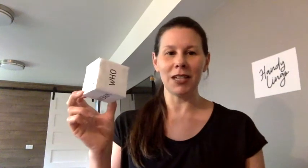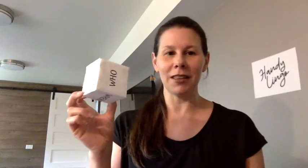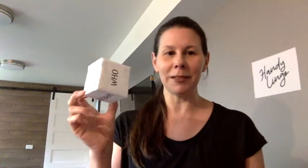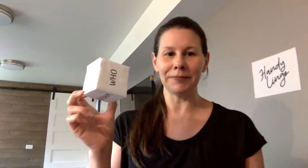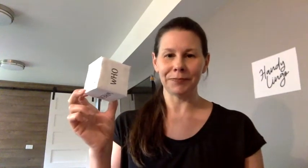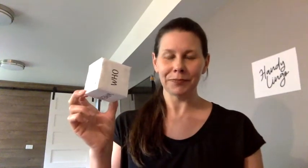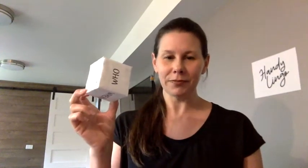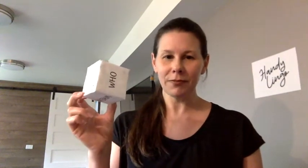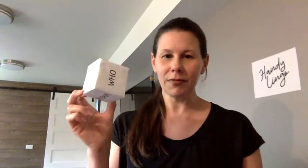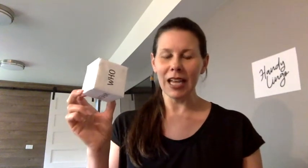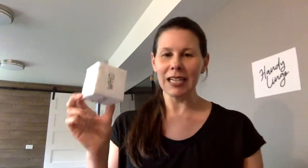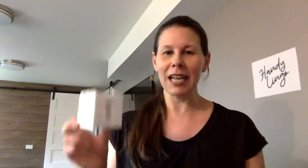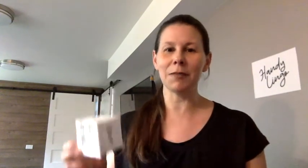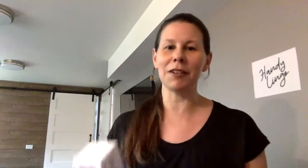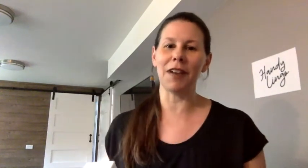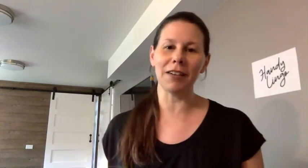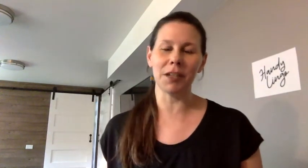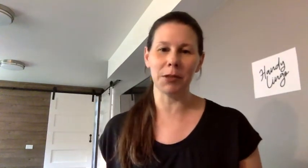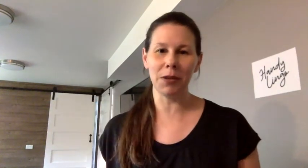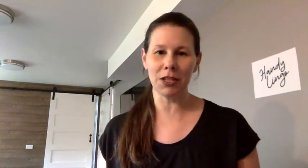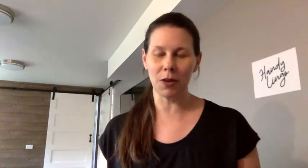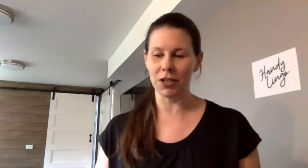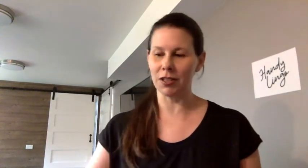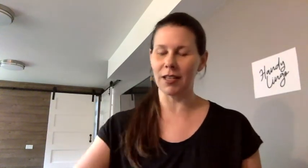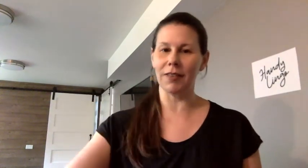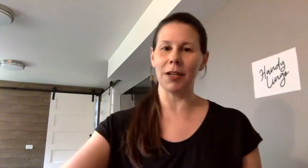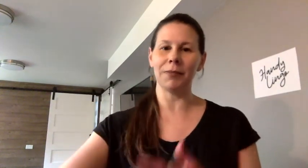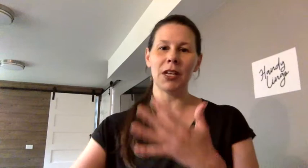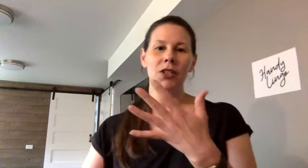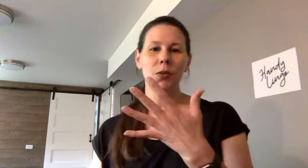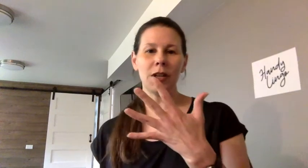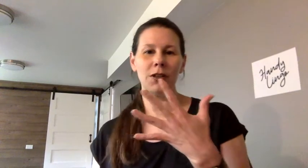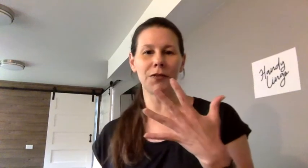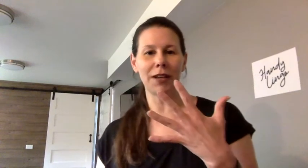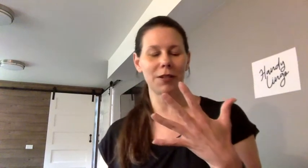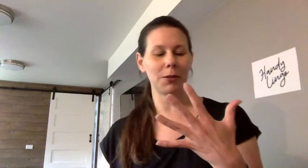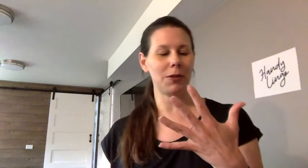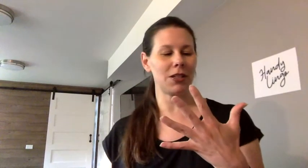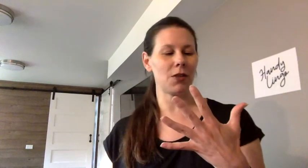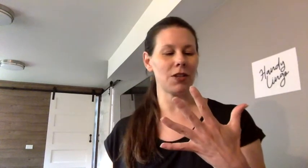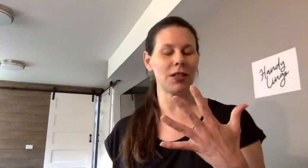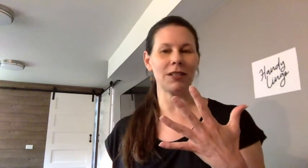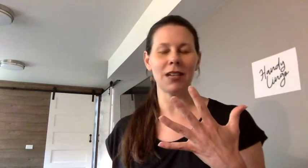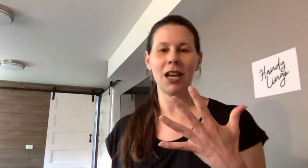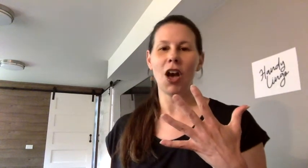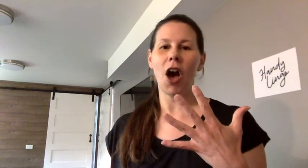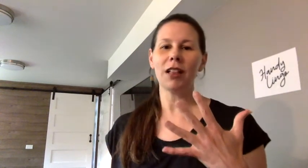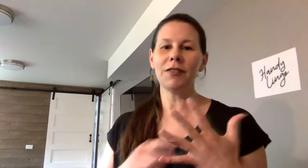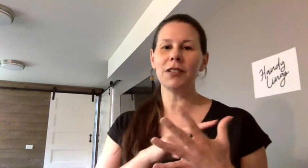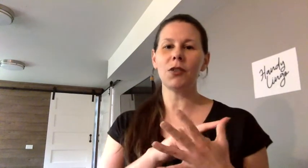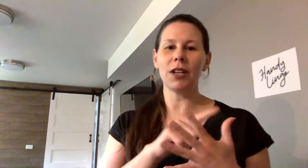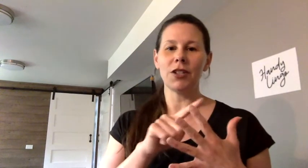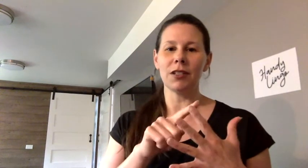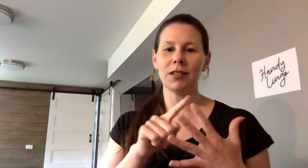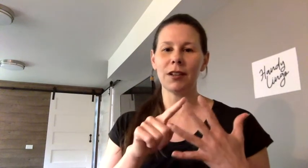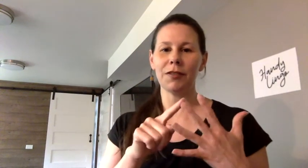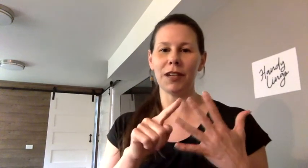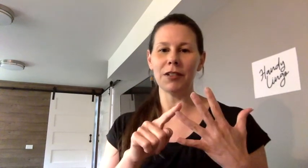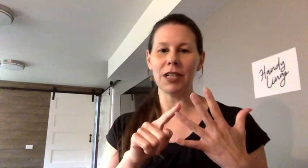together. And it has my 5 WH questions on there. So what are those 5 WH questions? All of these questions are the foundation